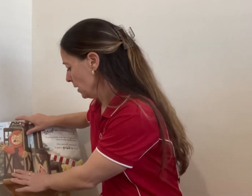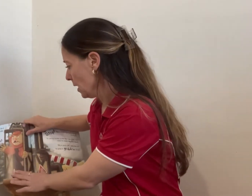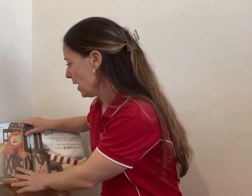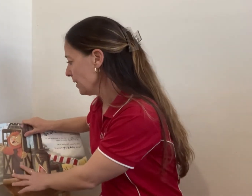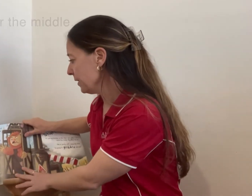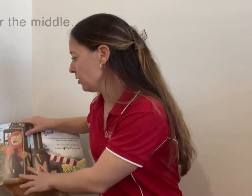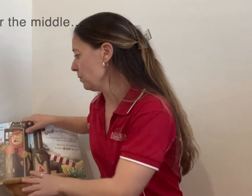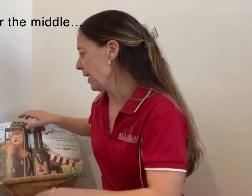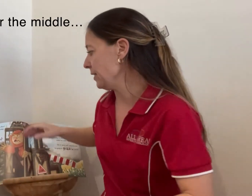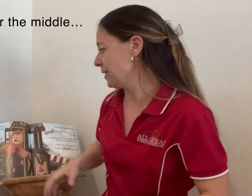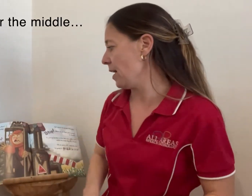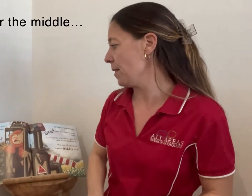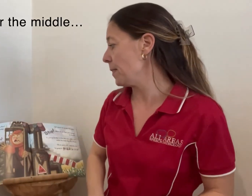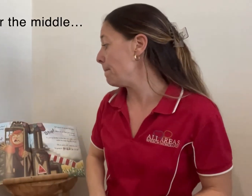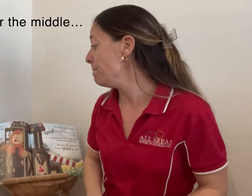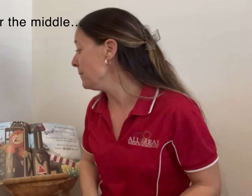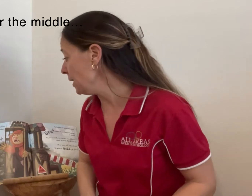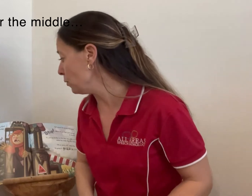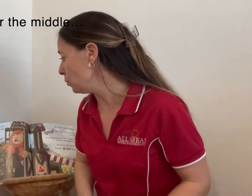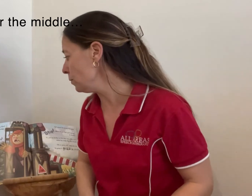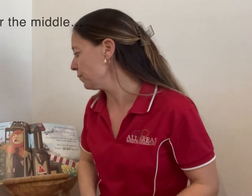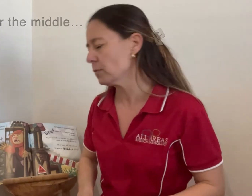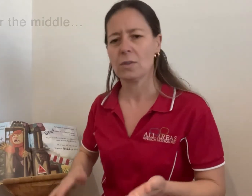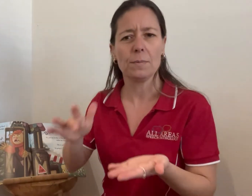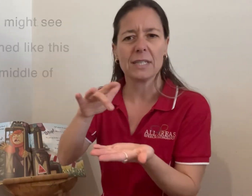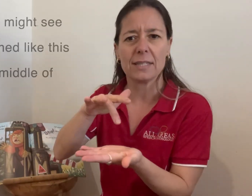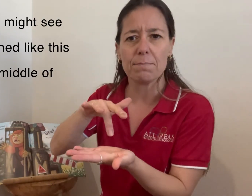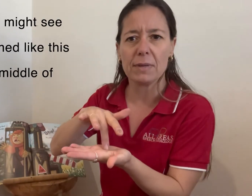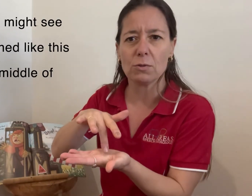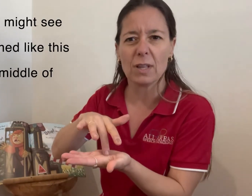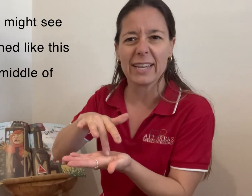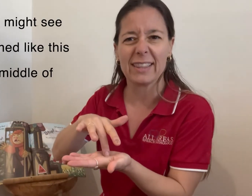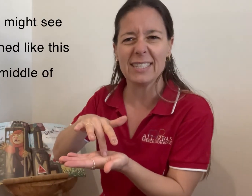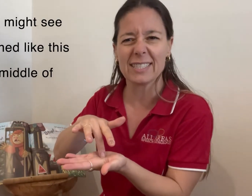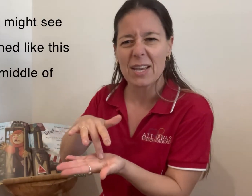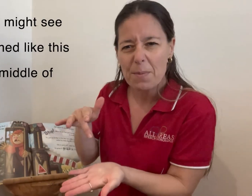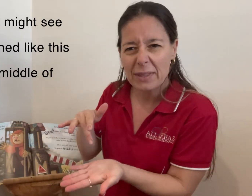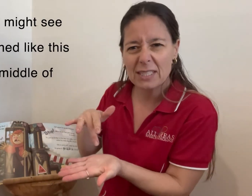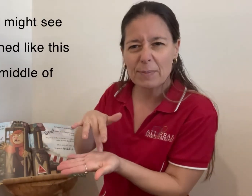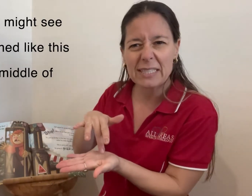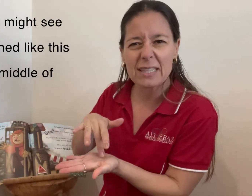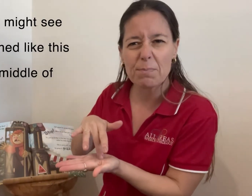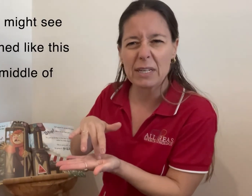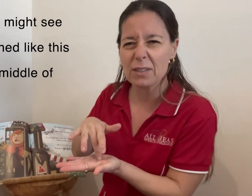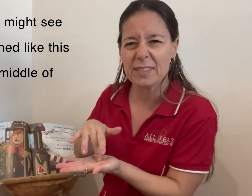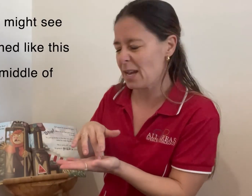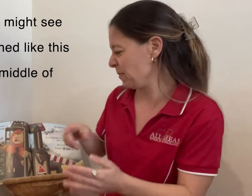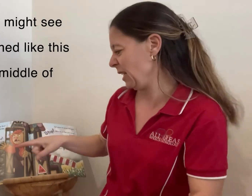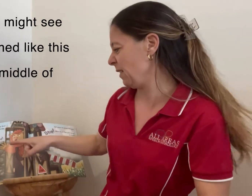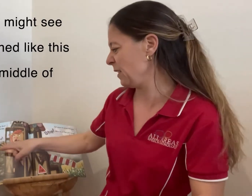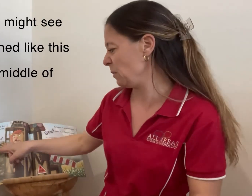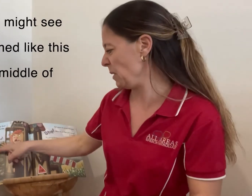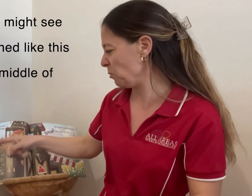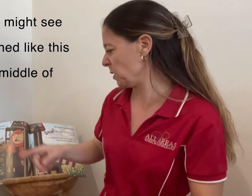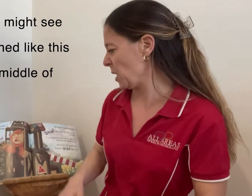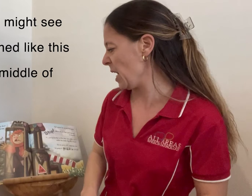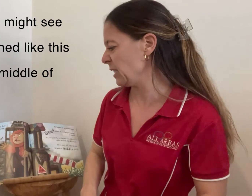A little later, the middle, you might see middle like this, but this means in the middle of something. If it's middle size,